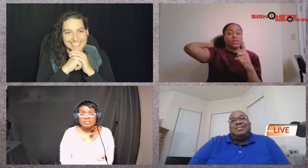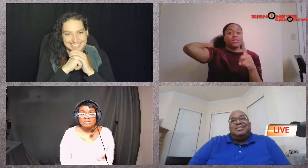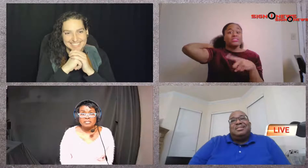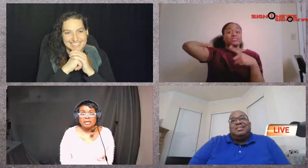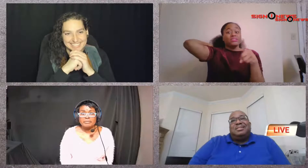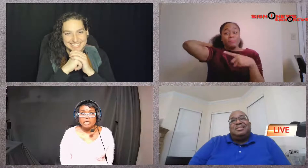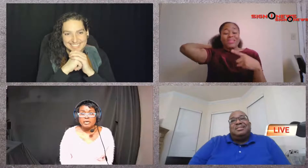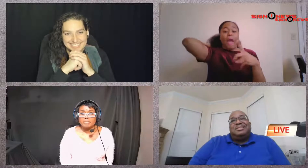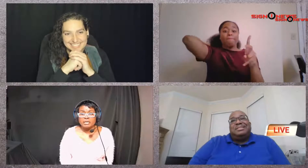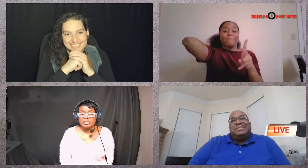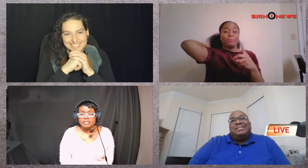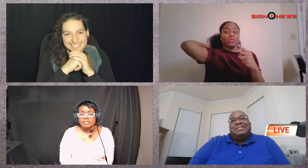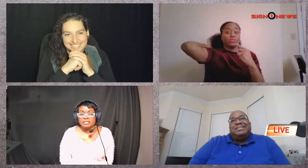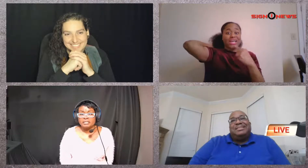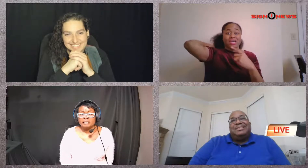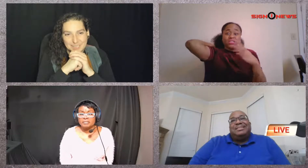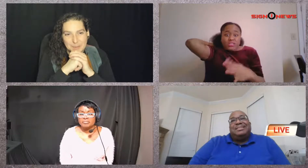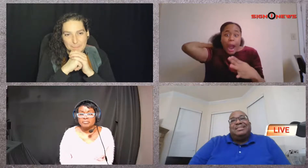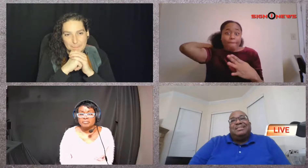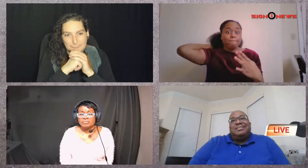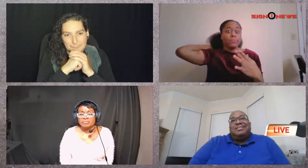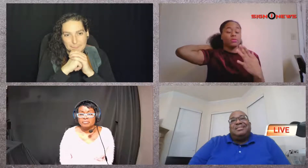It was like, just stop talking about it.